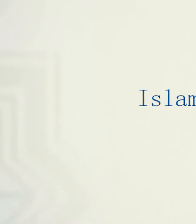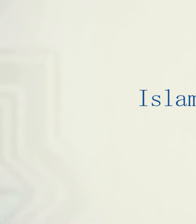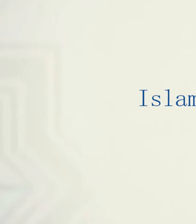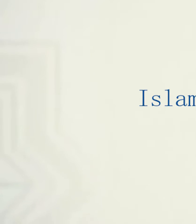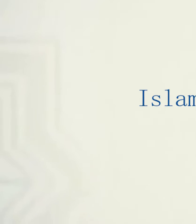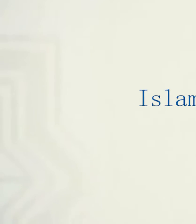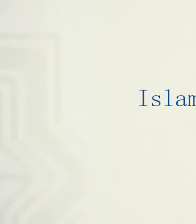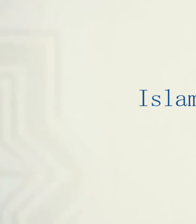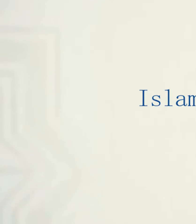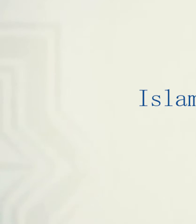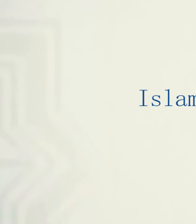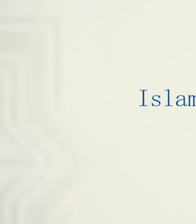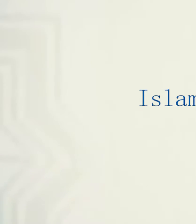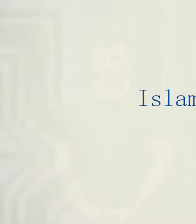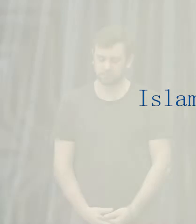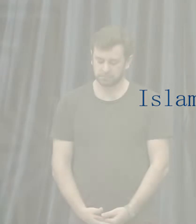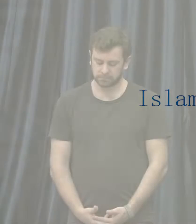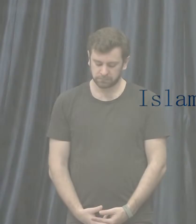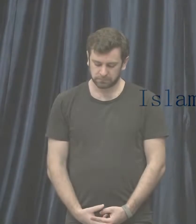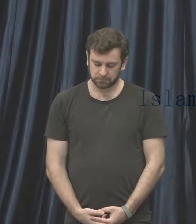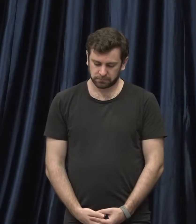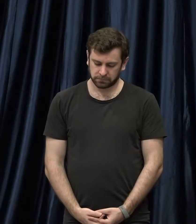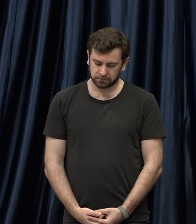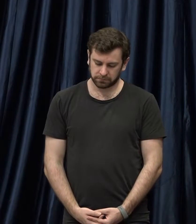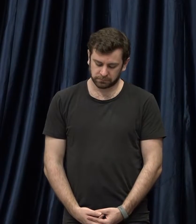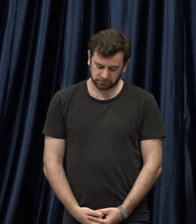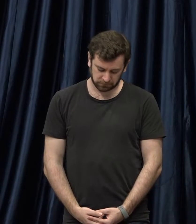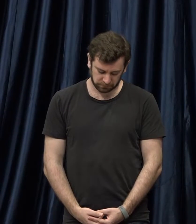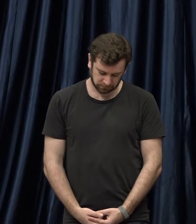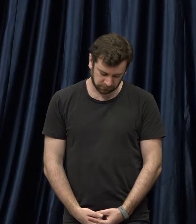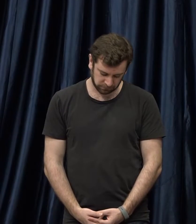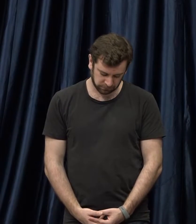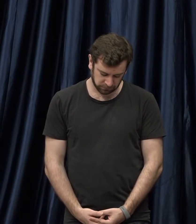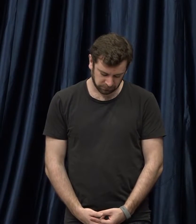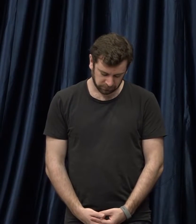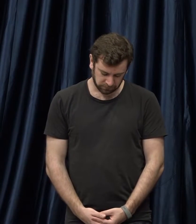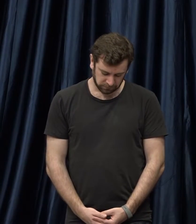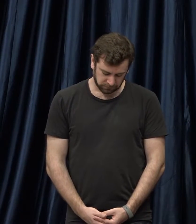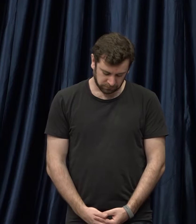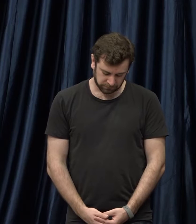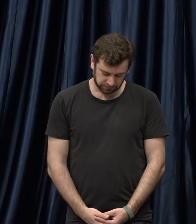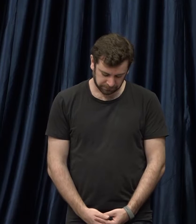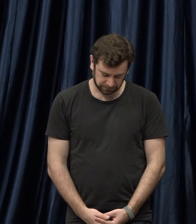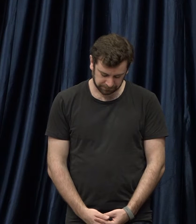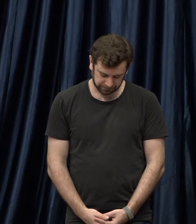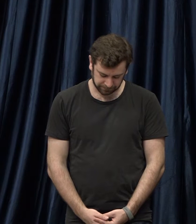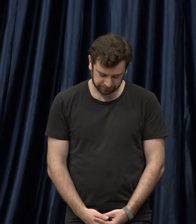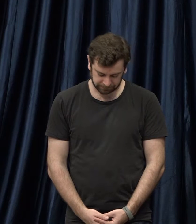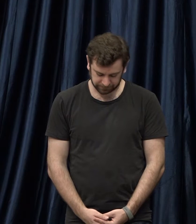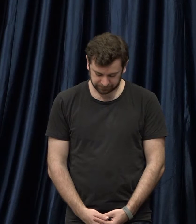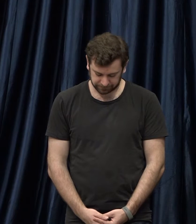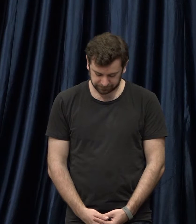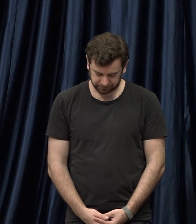ashhadu anna Muhammadan abduhu wa rasuluh. Khatam al-anbiya'i wal mursaleen. Allahumma salli wa sallam